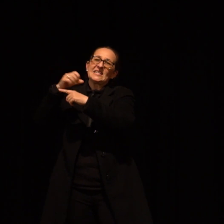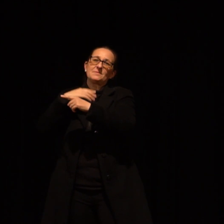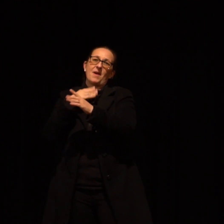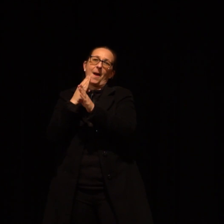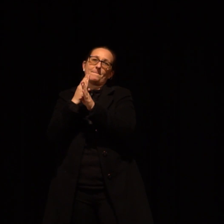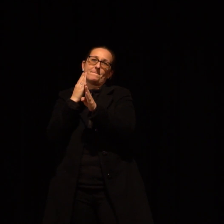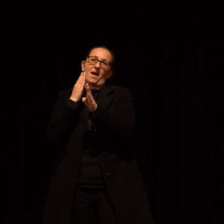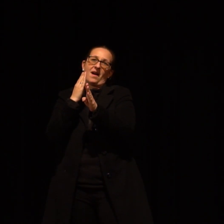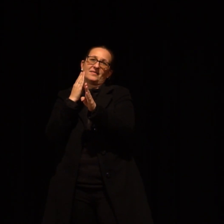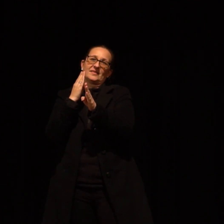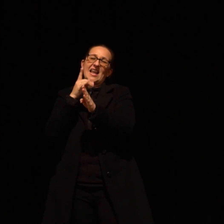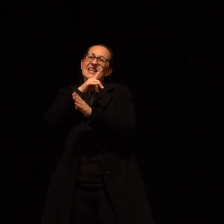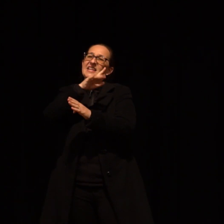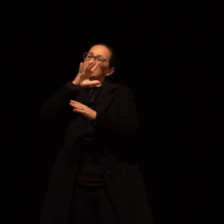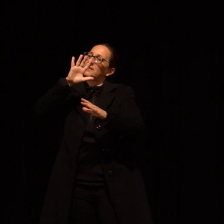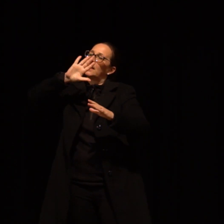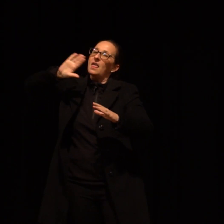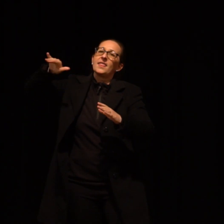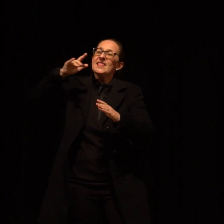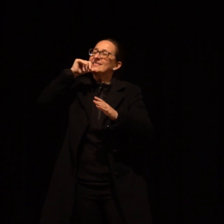was trying to beat the bus